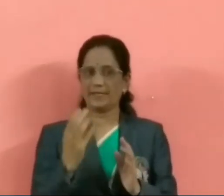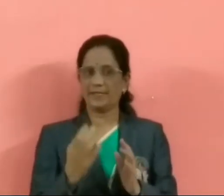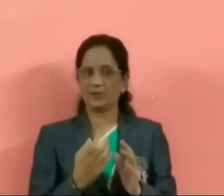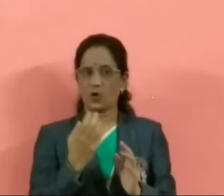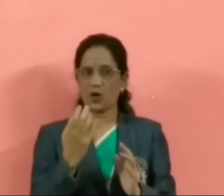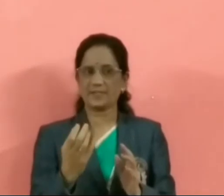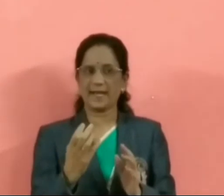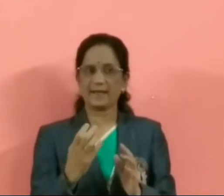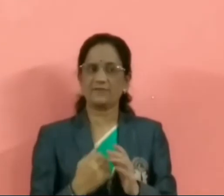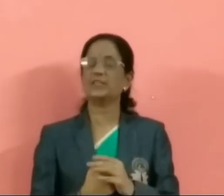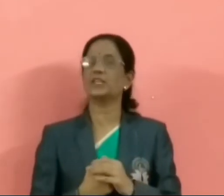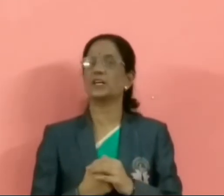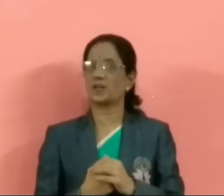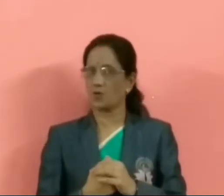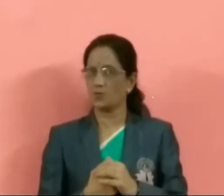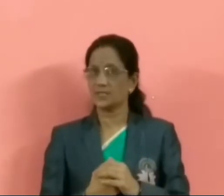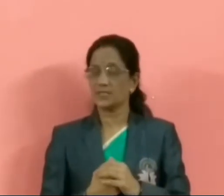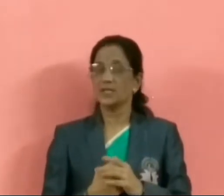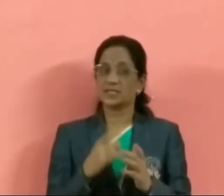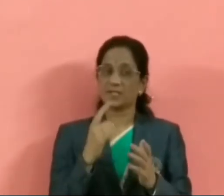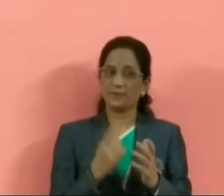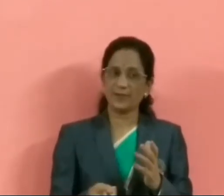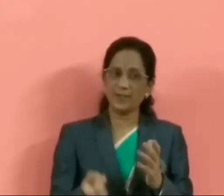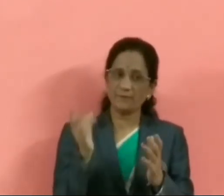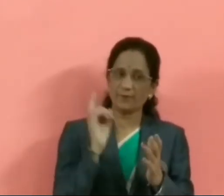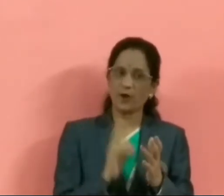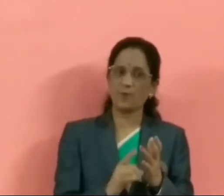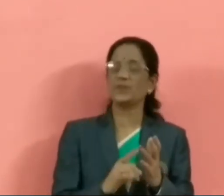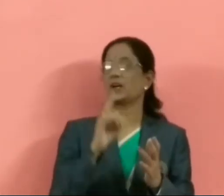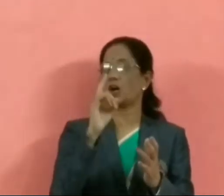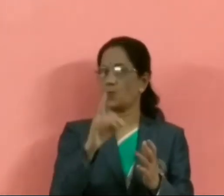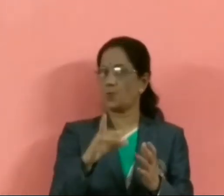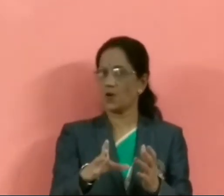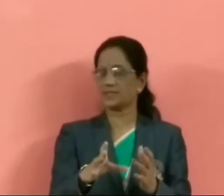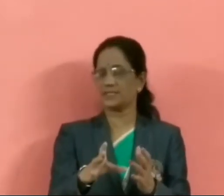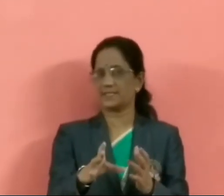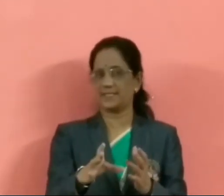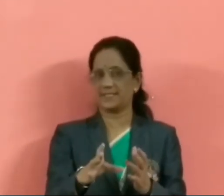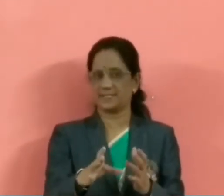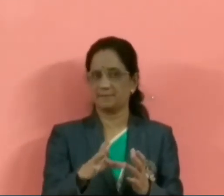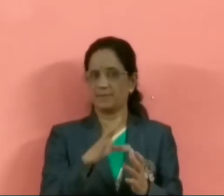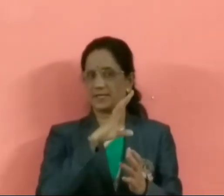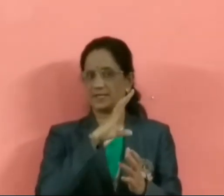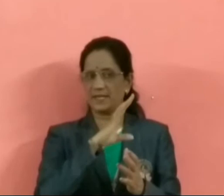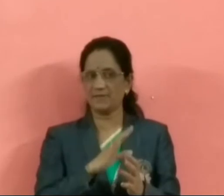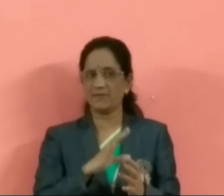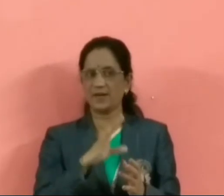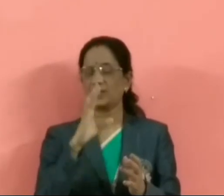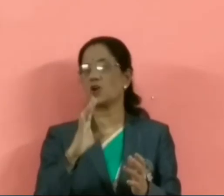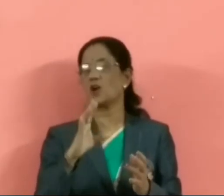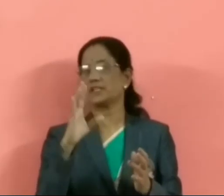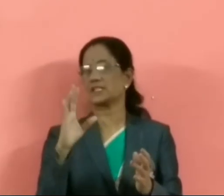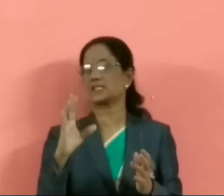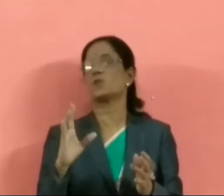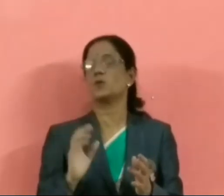in contact with the cows suffering from the cowpox disease but never got the